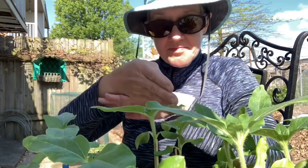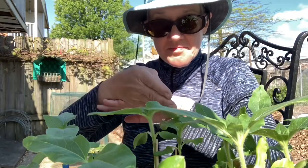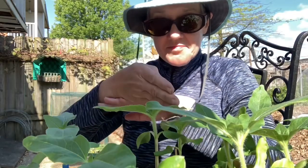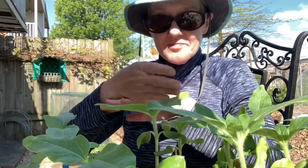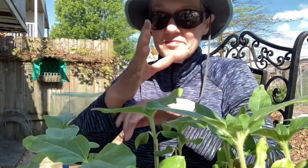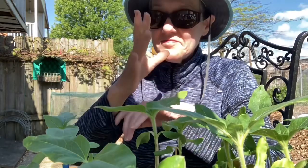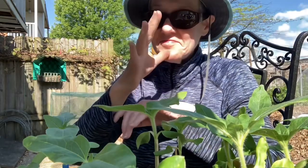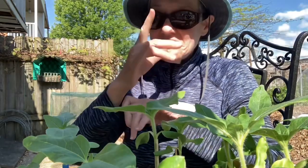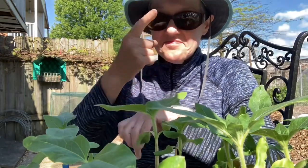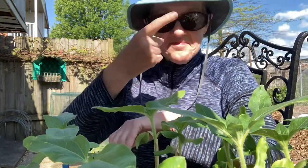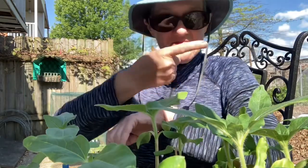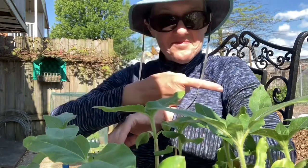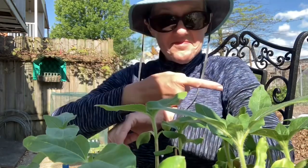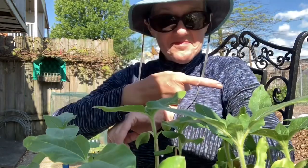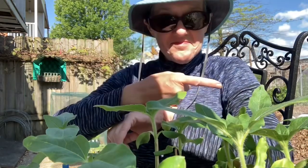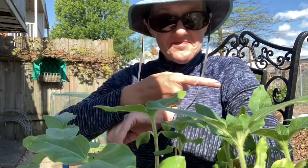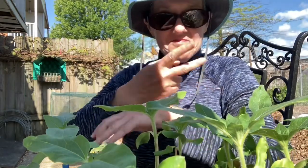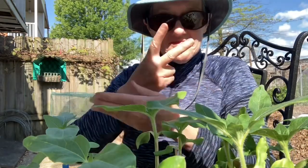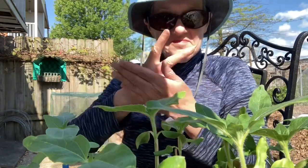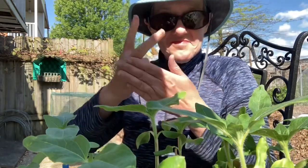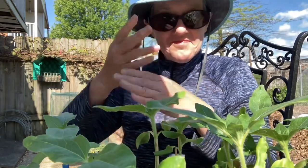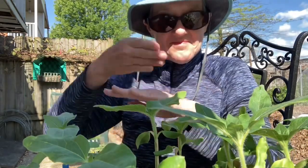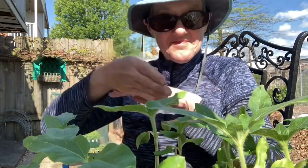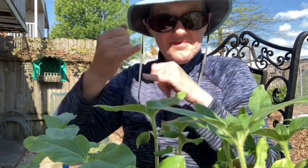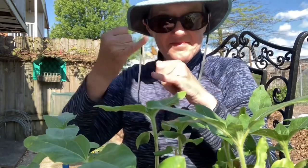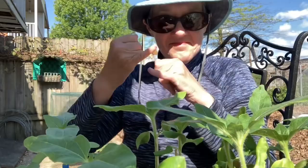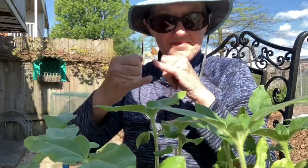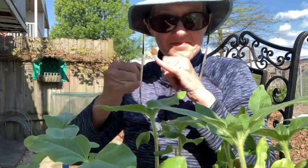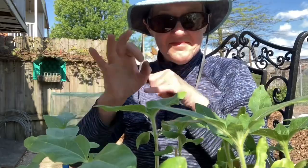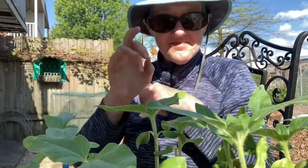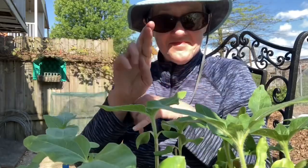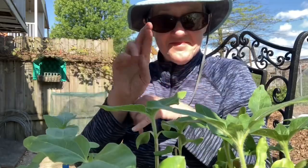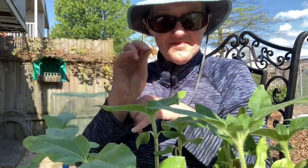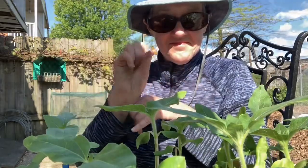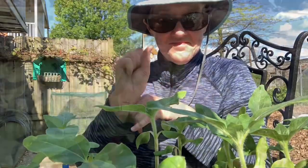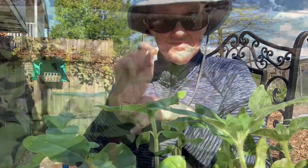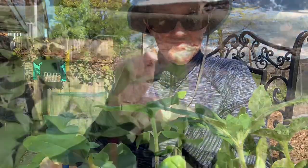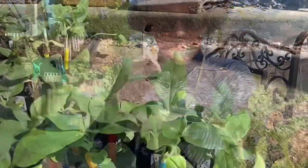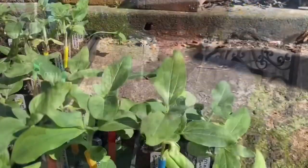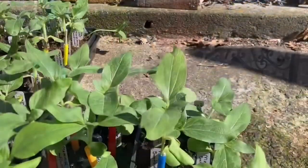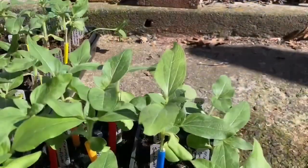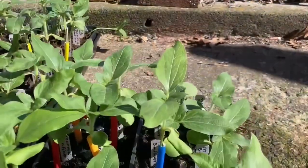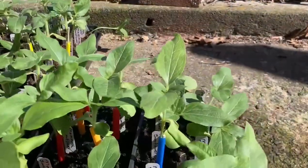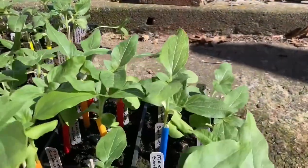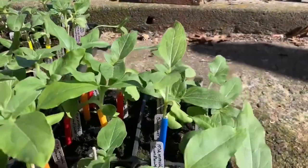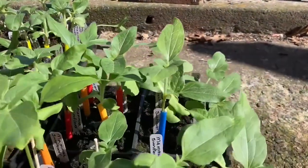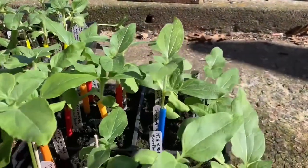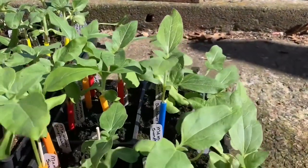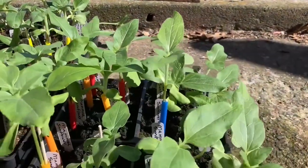garden after Mother's Day. Here, that's 2 weeks after our last frost.